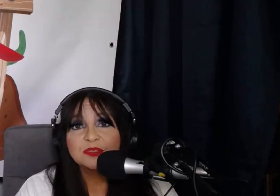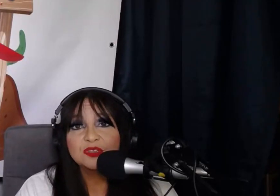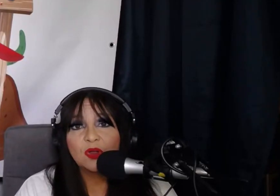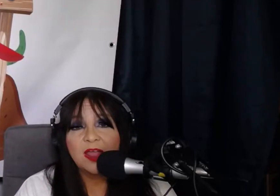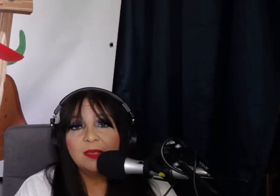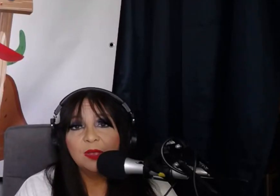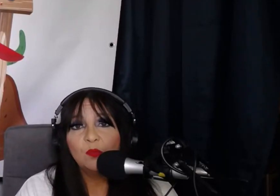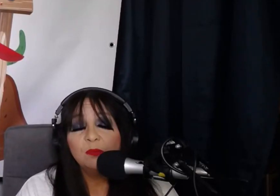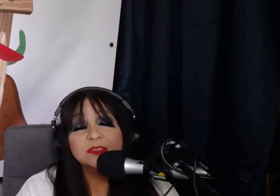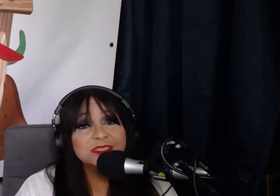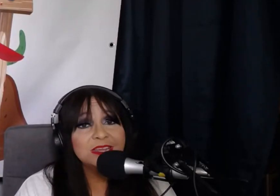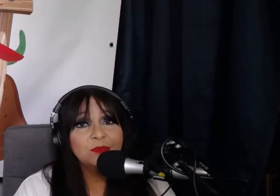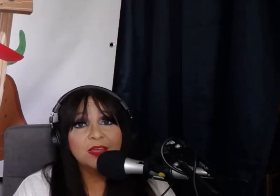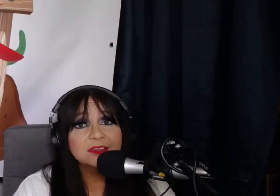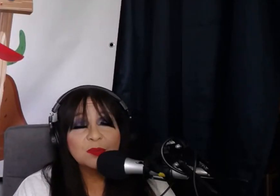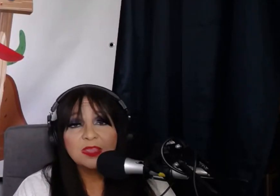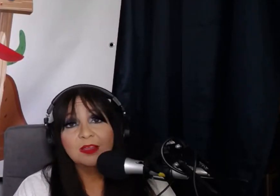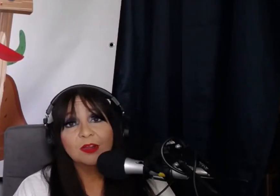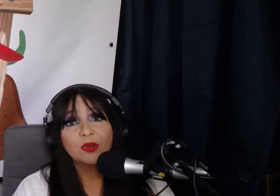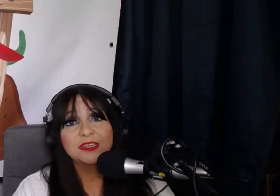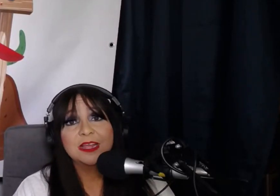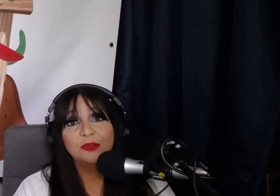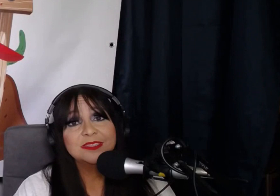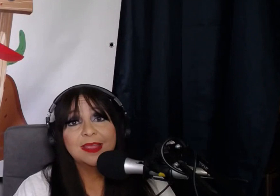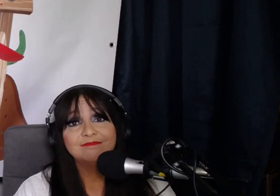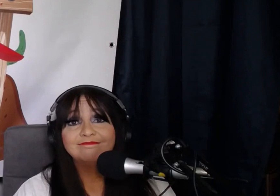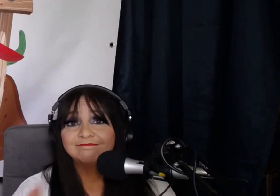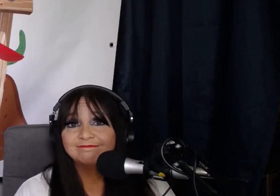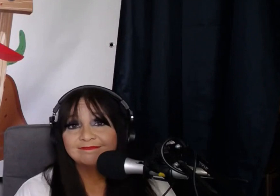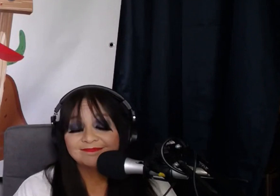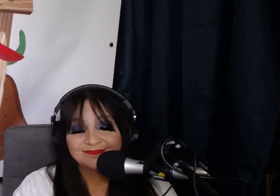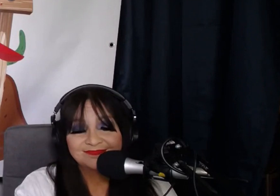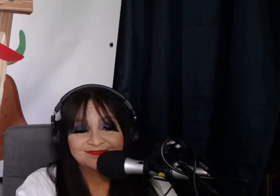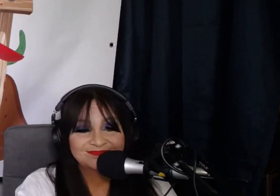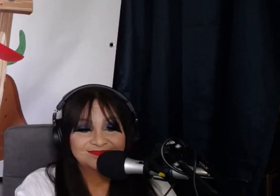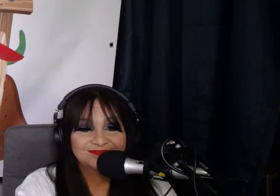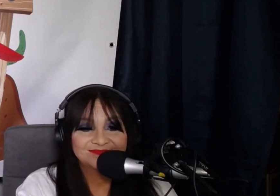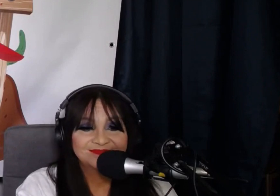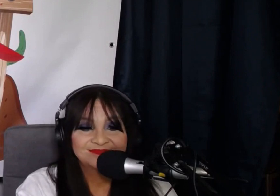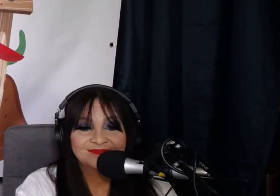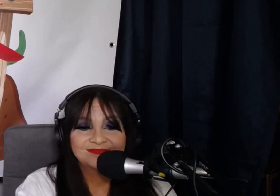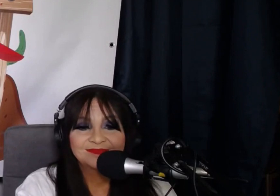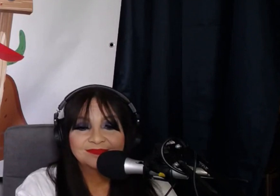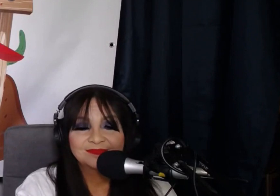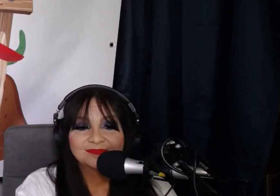please like and subscribe. We will see you next week here at Corgi Town USA. Bye.